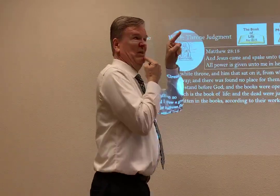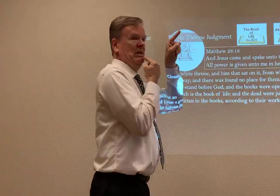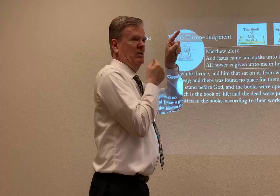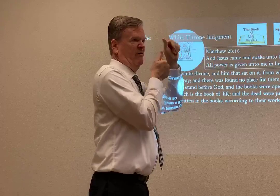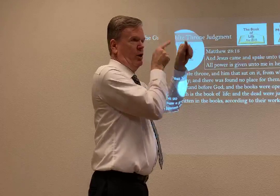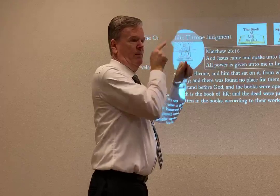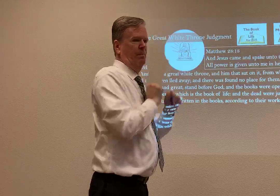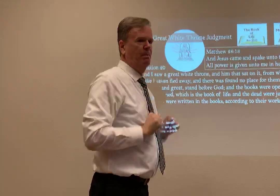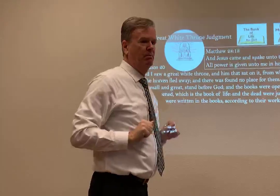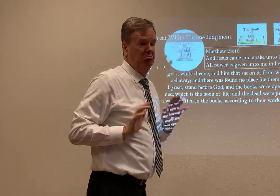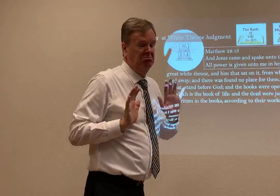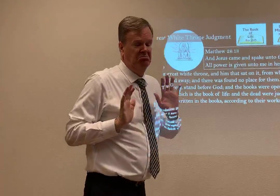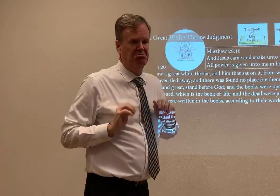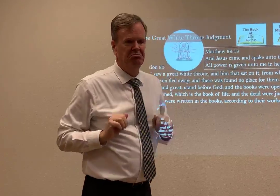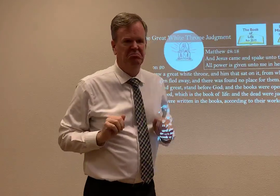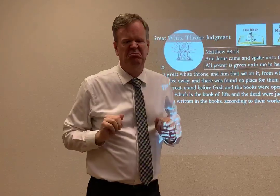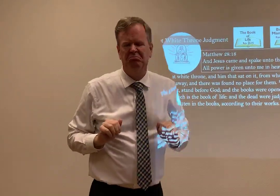of heaven's heaven?